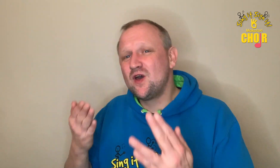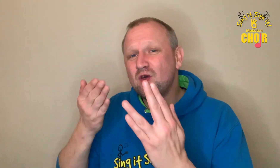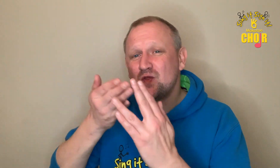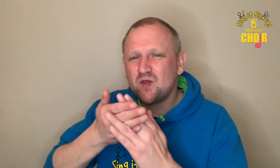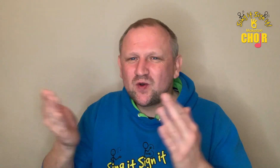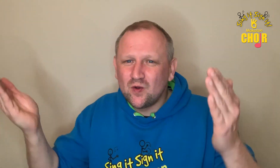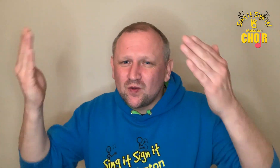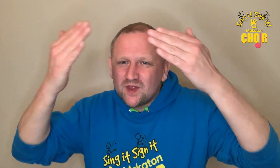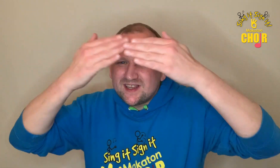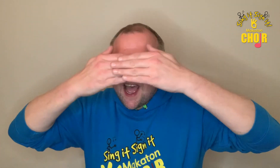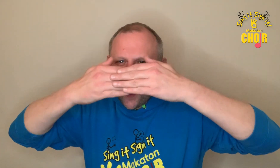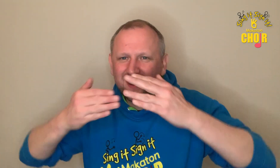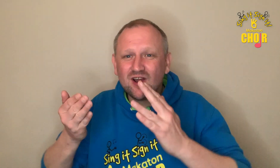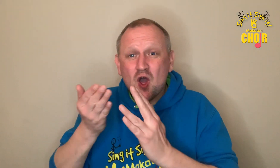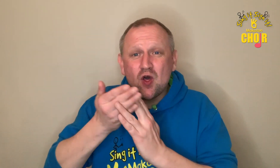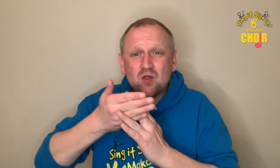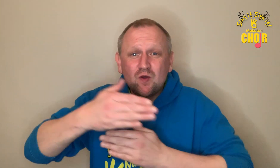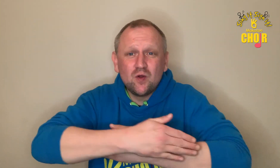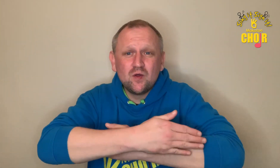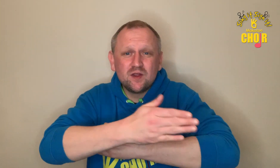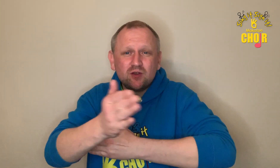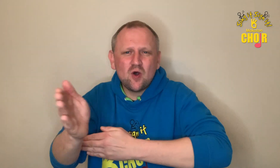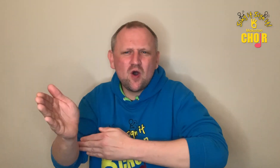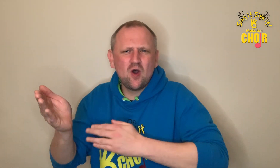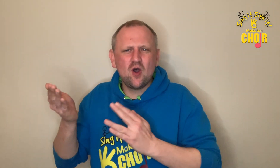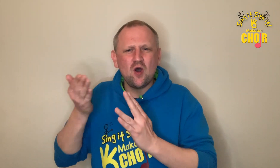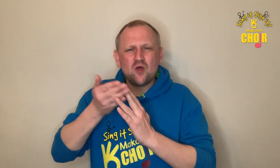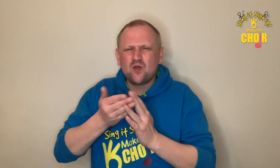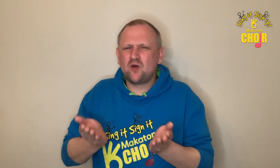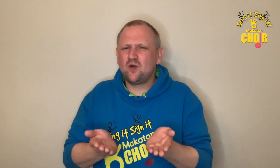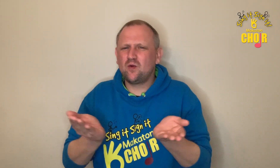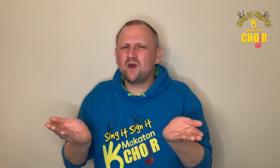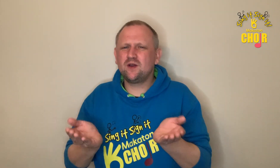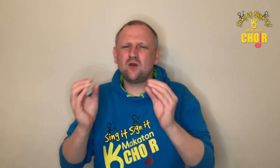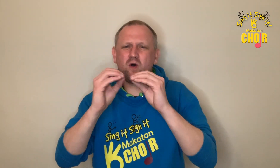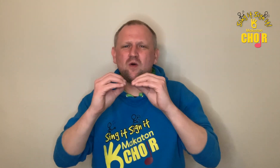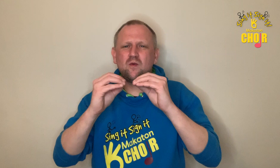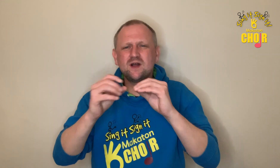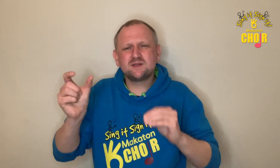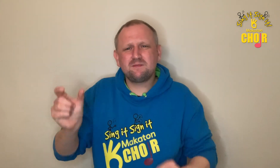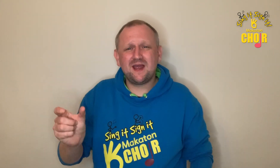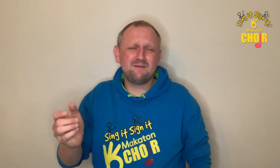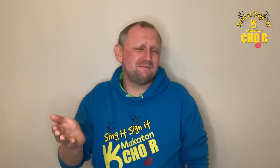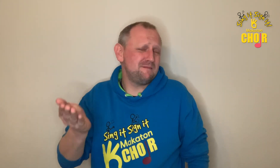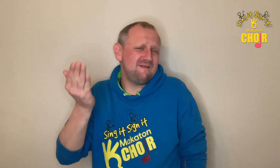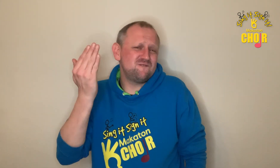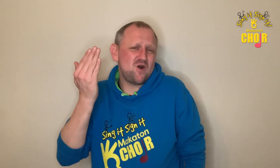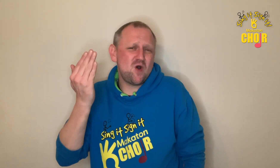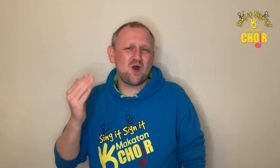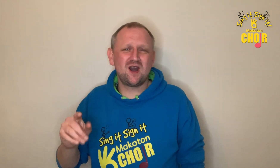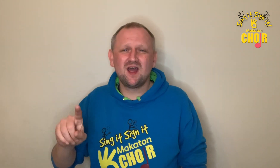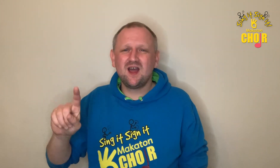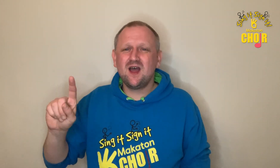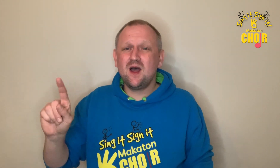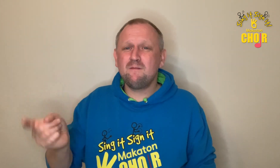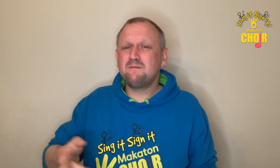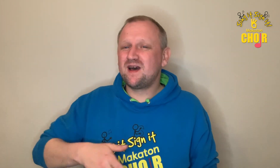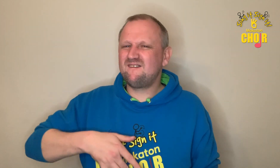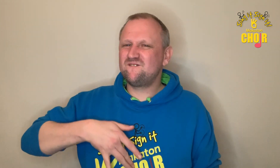Through the dark, through the door Through where no one's been before But it